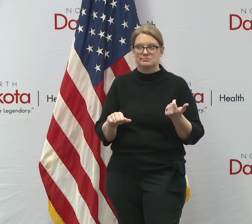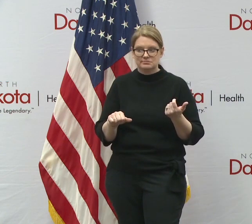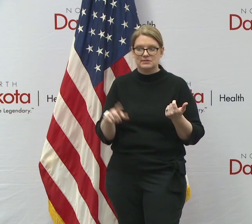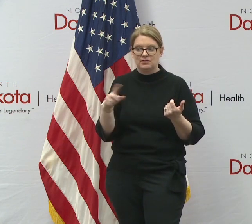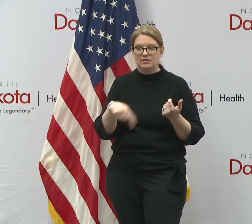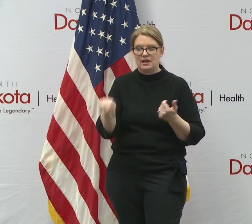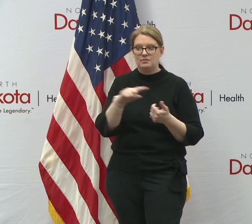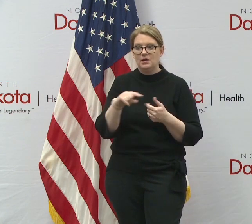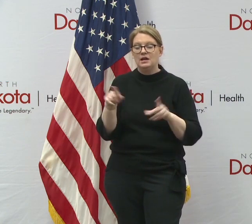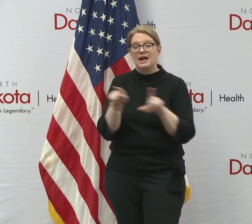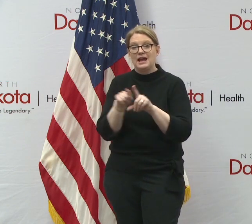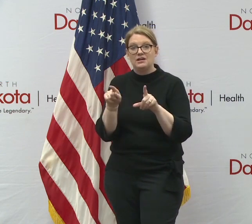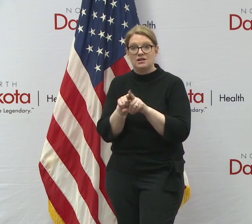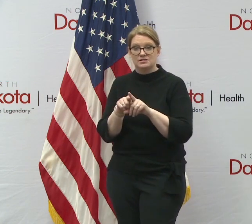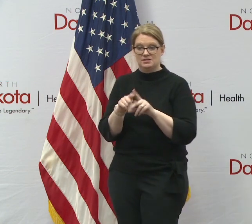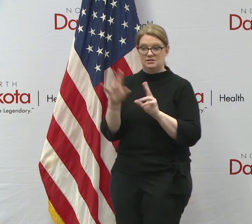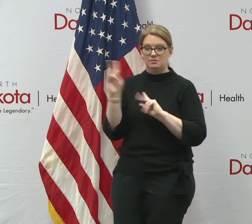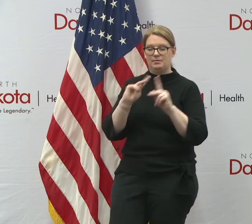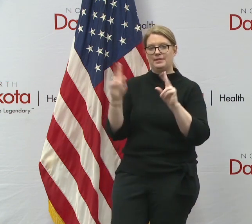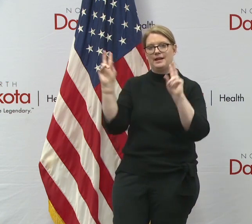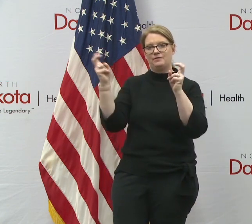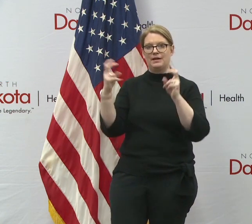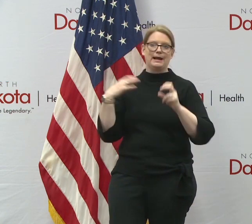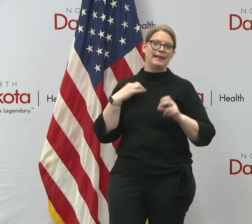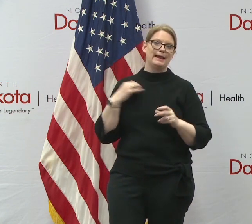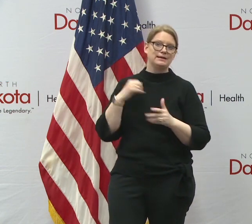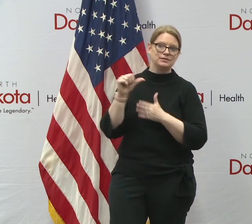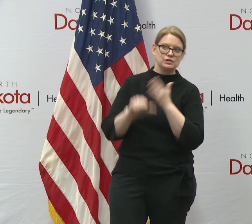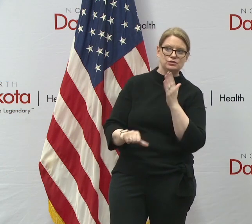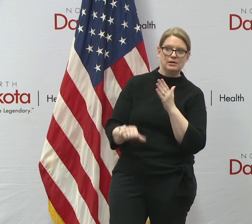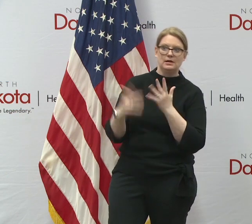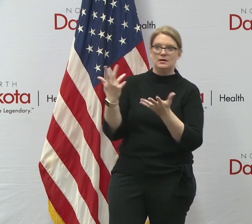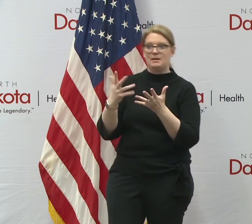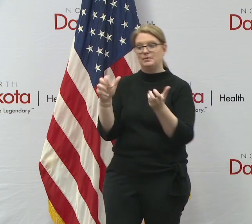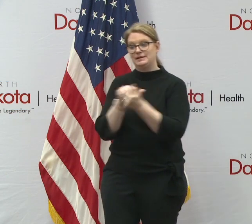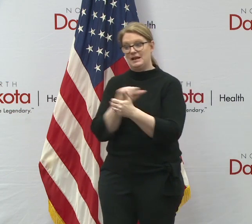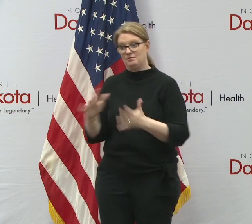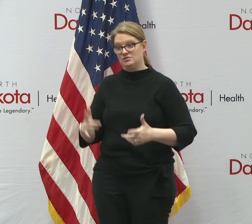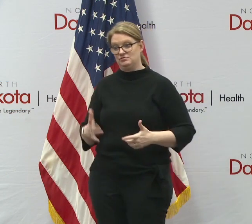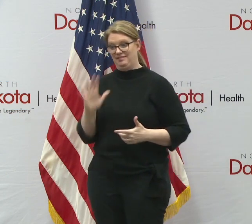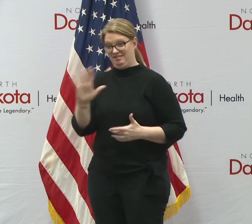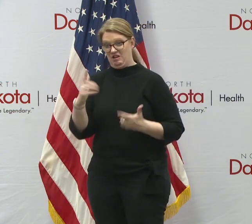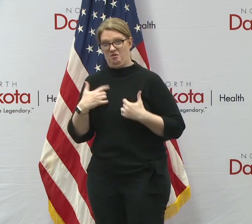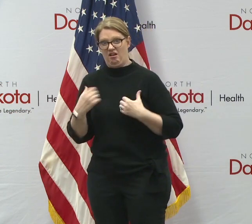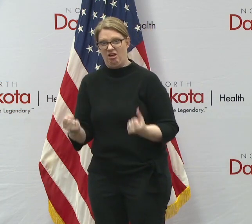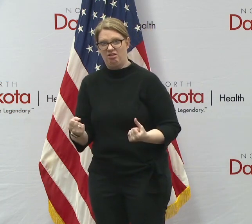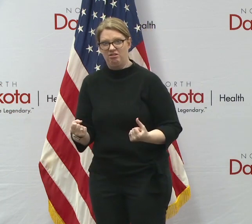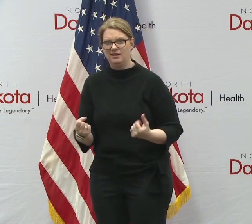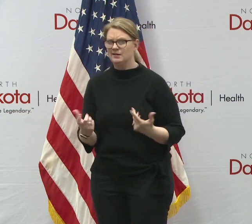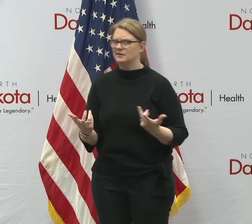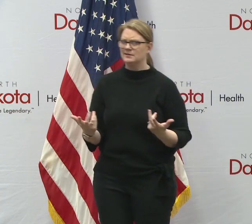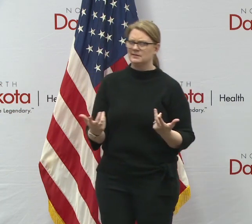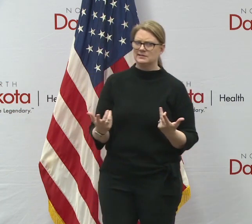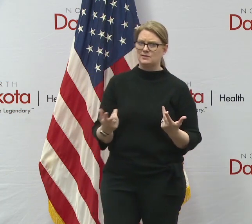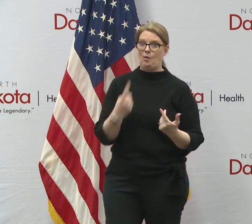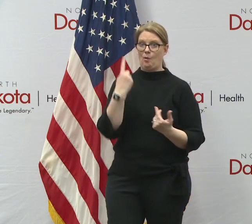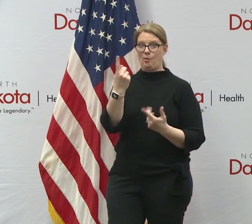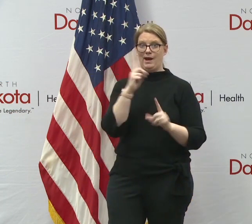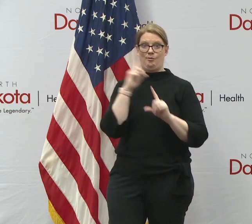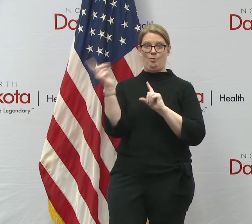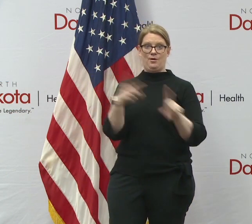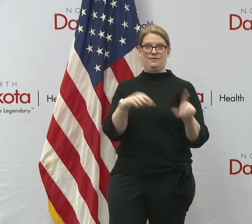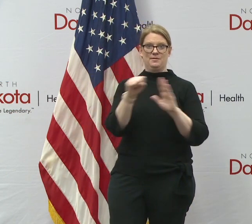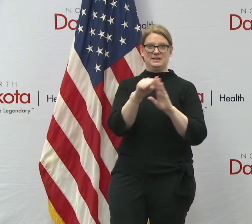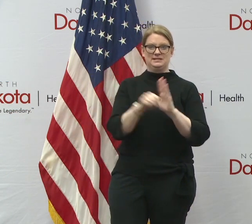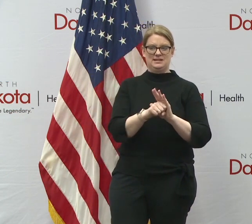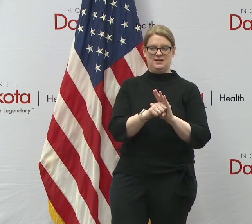to the people that might have been, quote, getting an elective surgery. So we're trying to balance those things, and in this case, a one-size-fits-all order from the state made